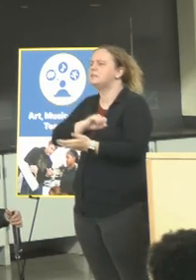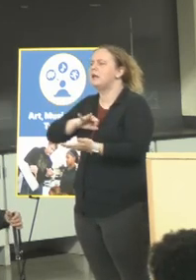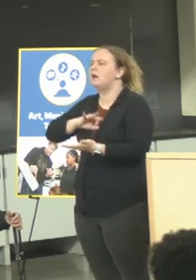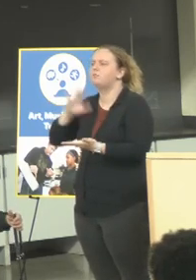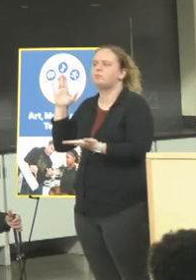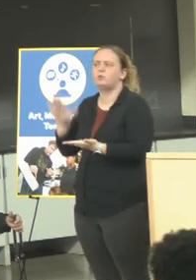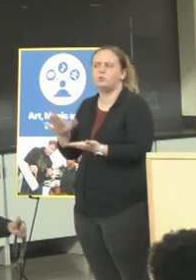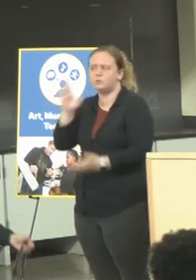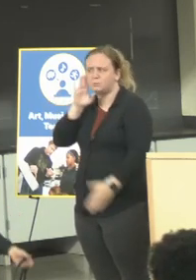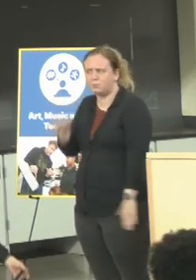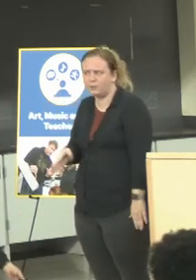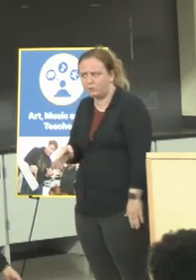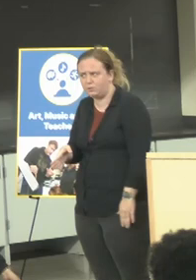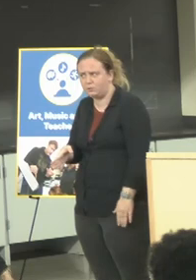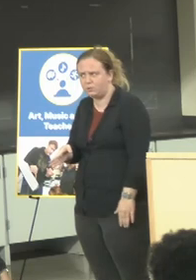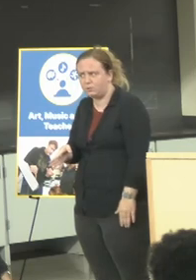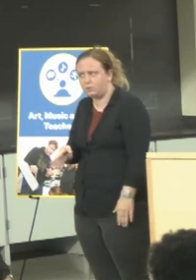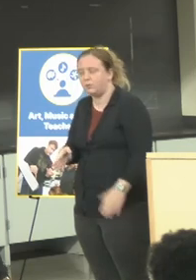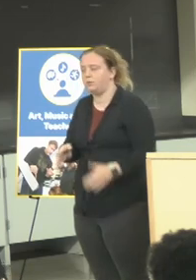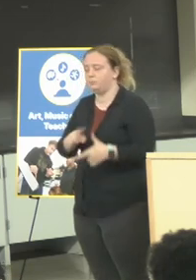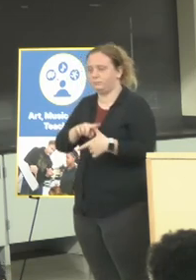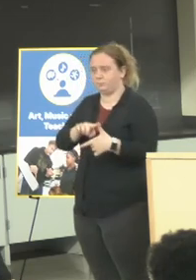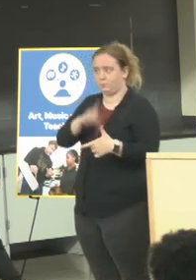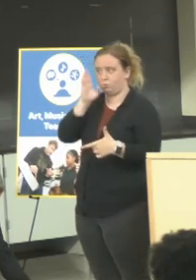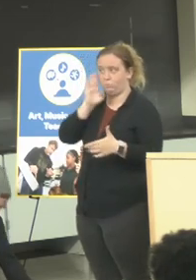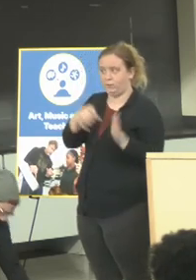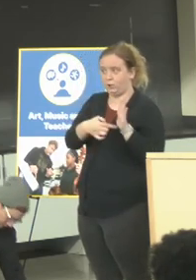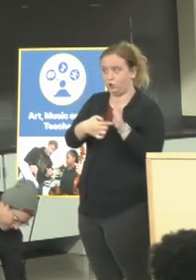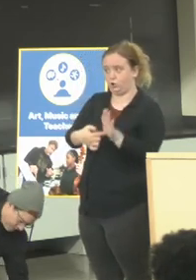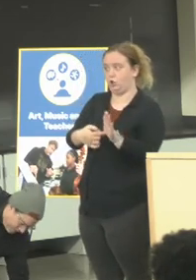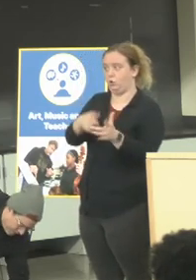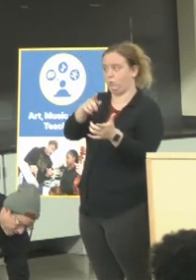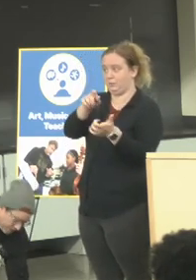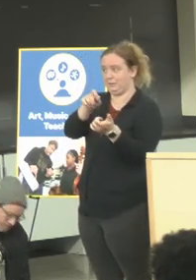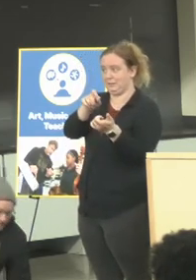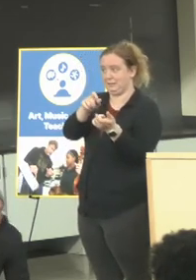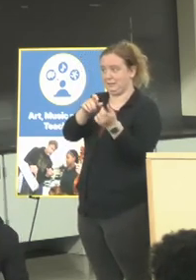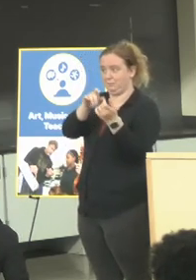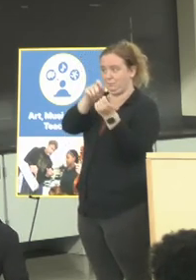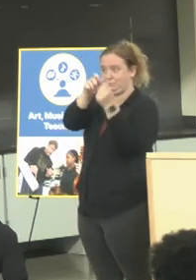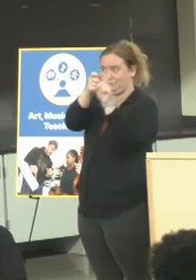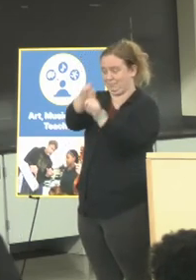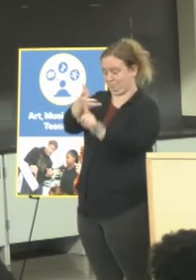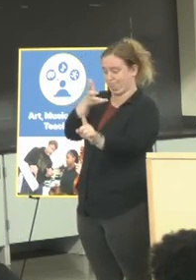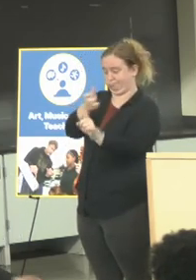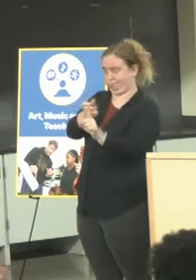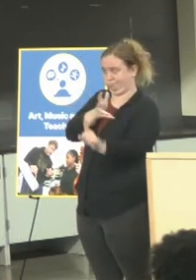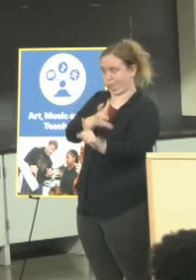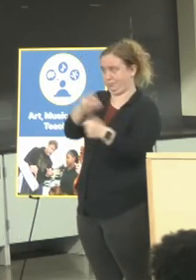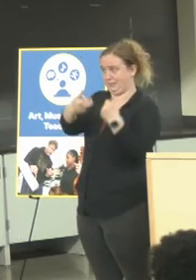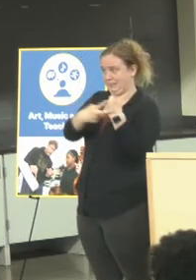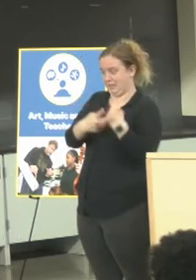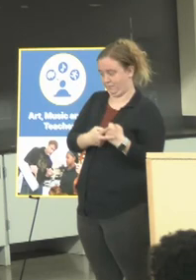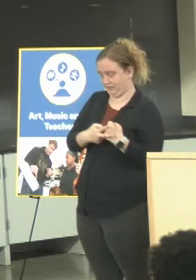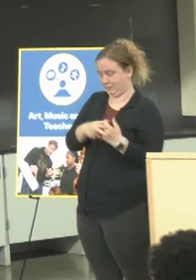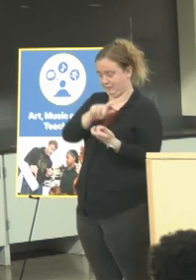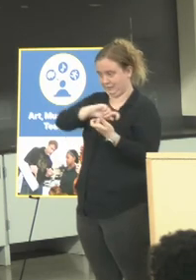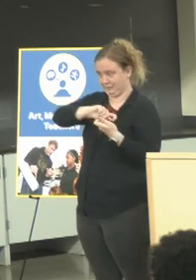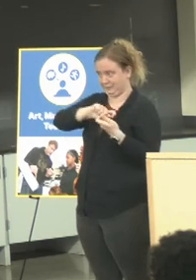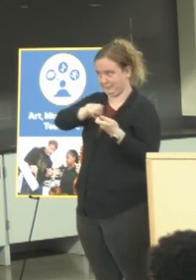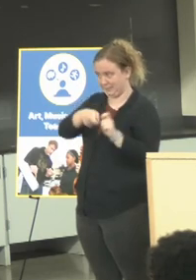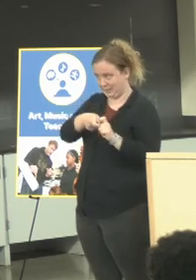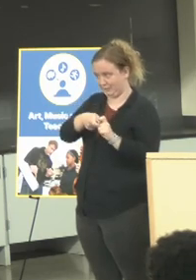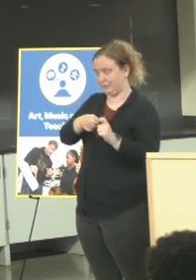Will we show that detailed savings, detailed analysis, and then or is it just through staffing reduction? So